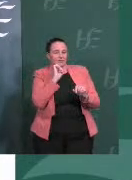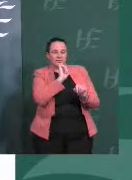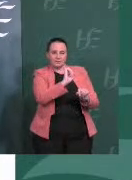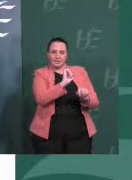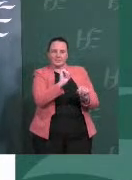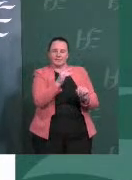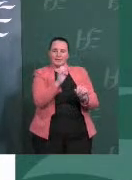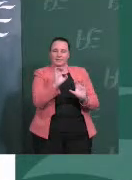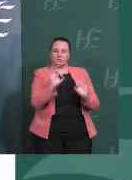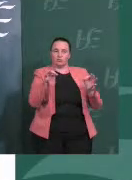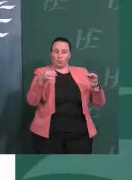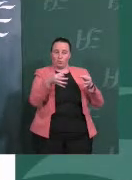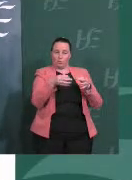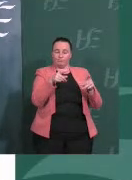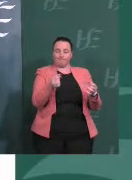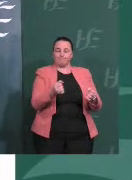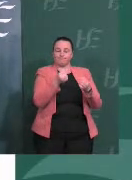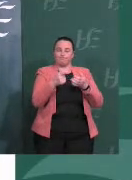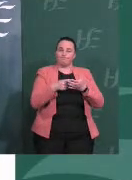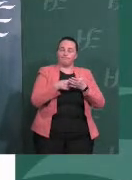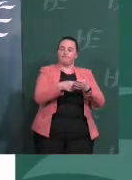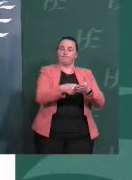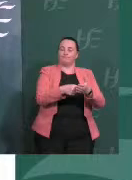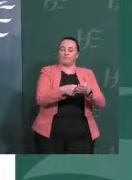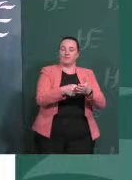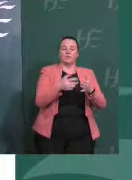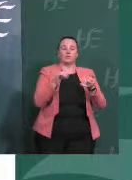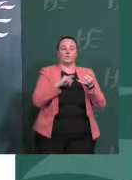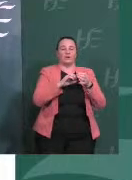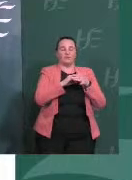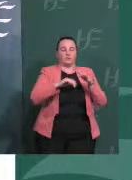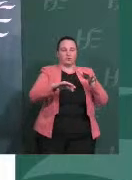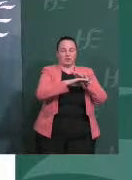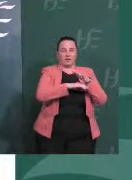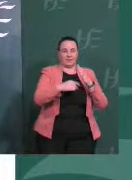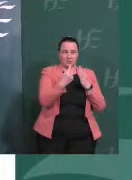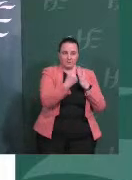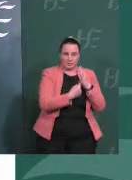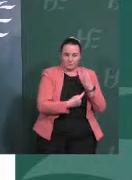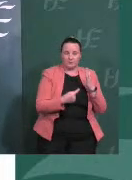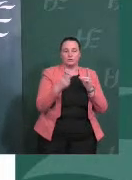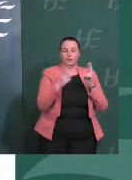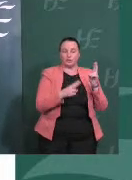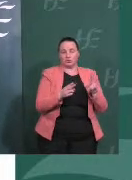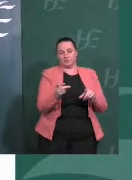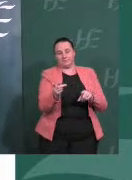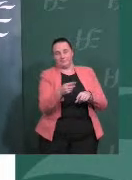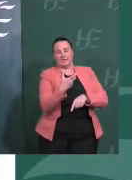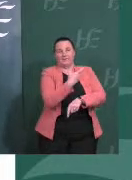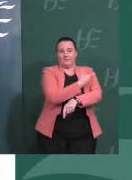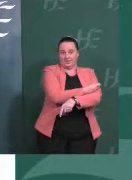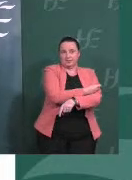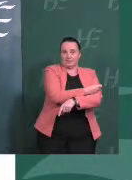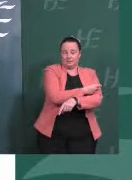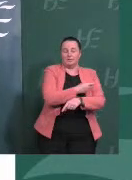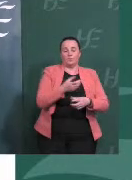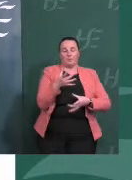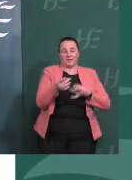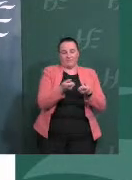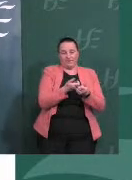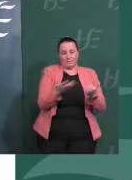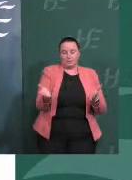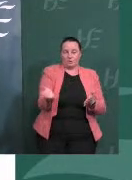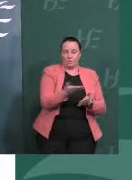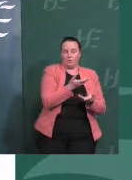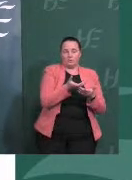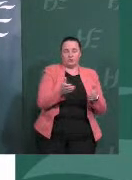of this age group. There's strong recommendation for those with underlying conditions to get the vaccine. And of course, we're making it available to all children of